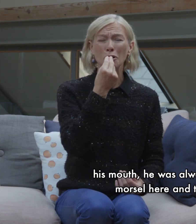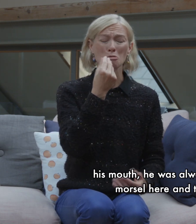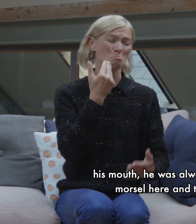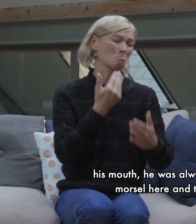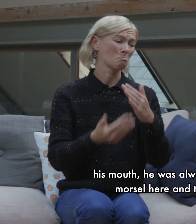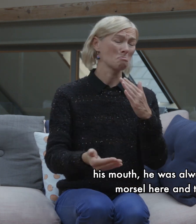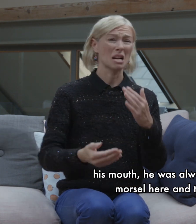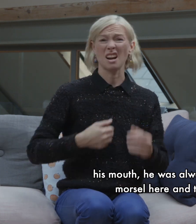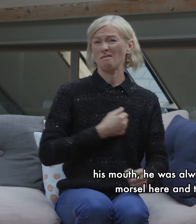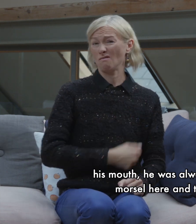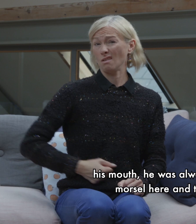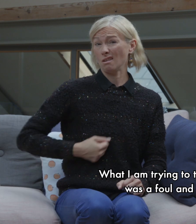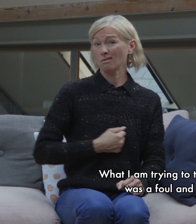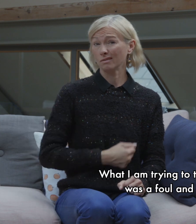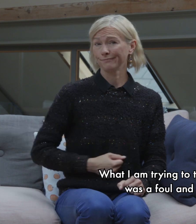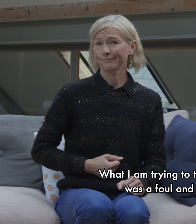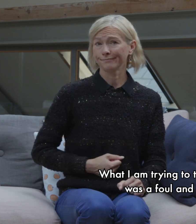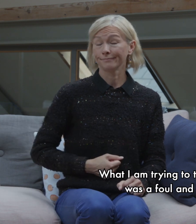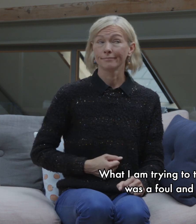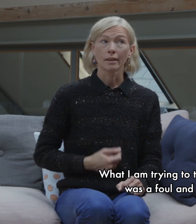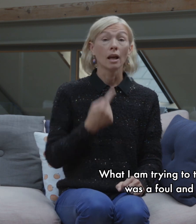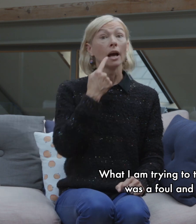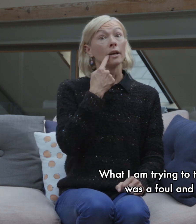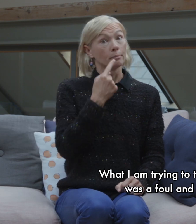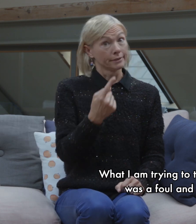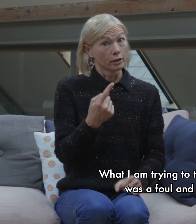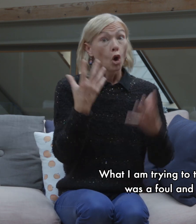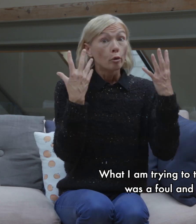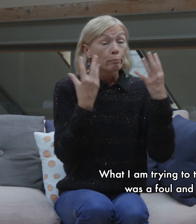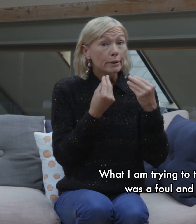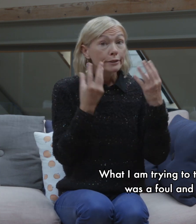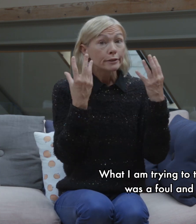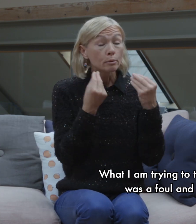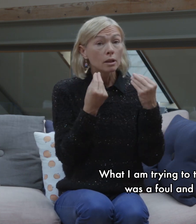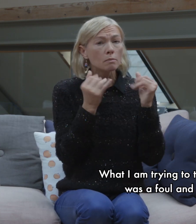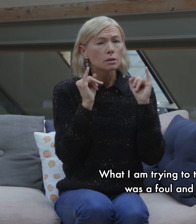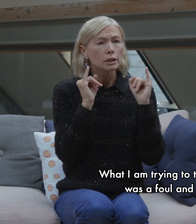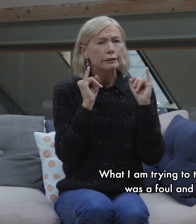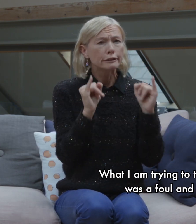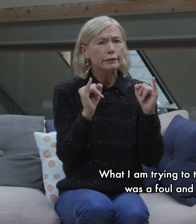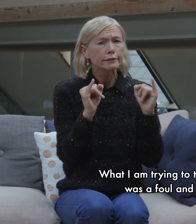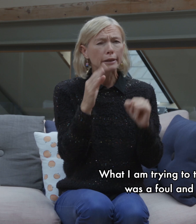and there to nibble on. What I'm trying to tell you is that Mr. Twit was a foul and smelly old man.